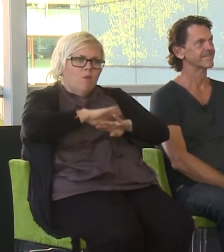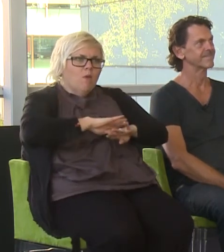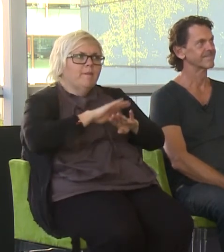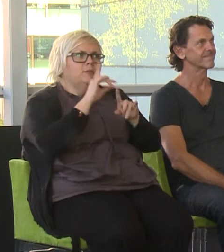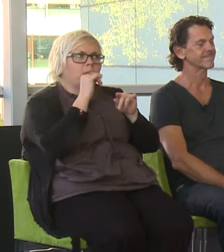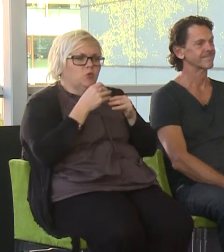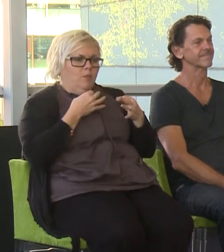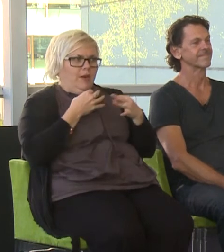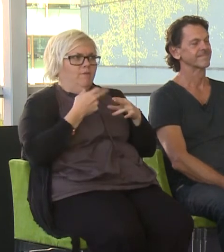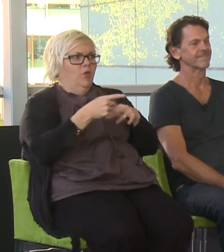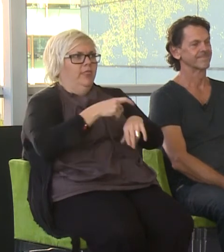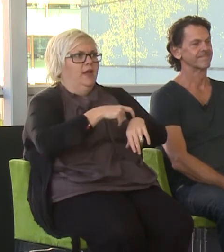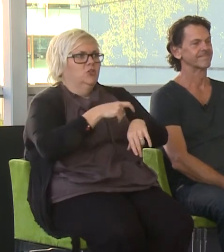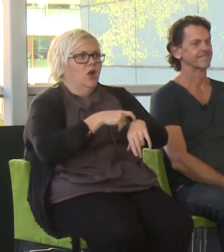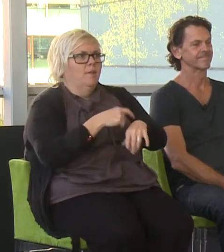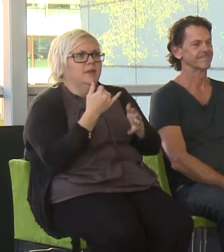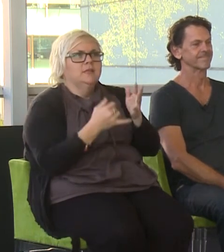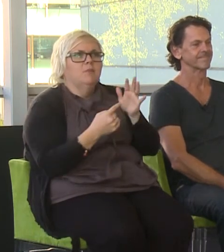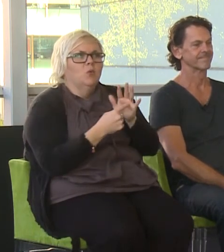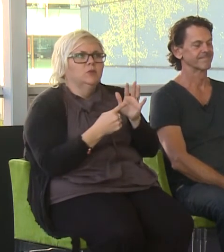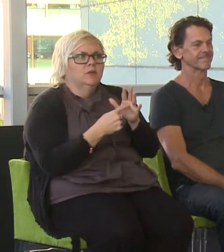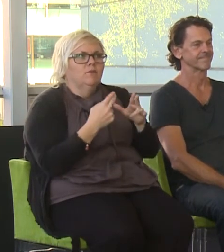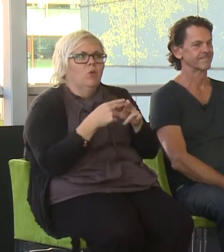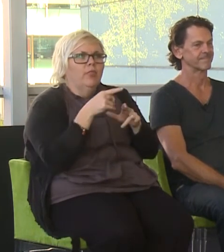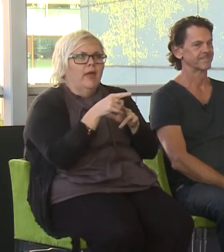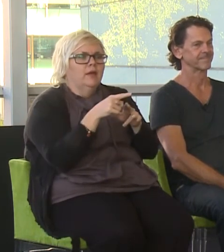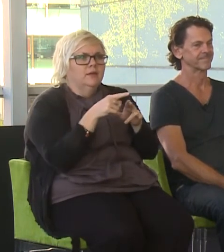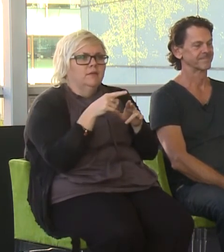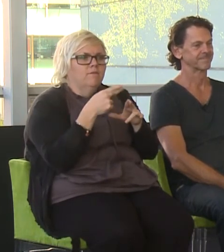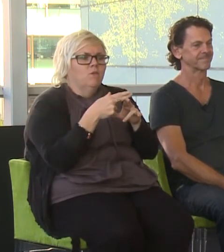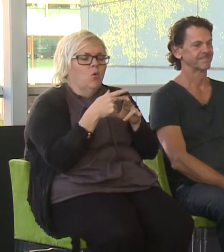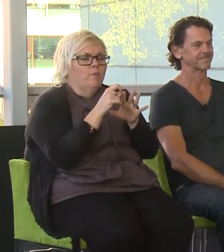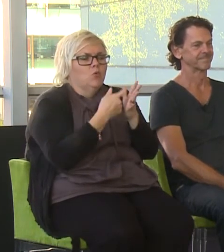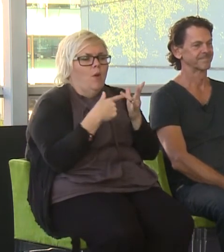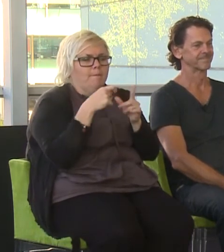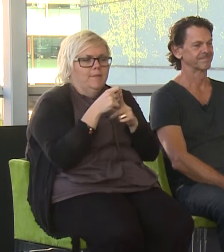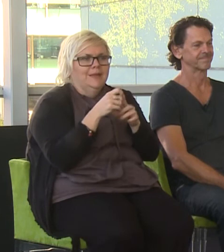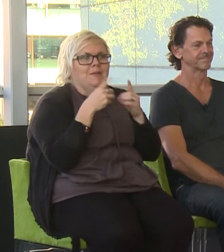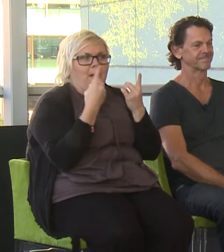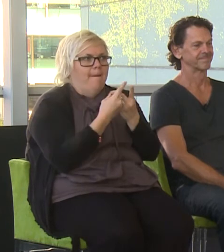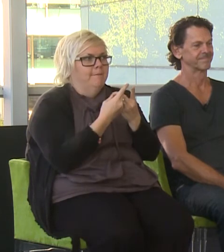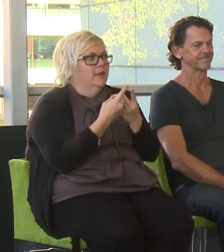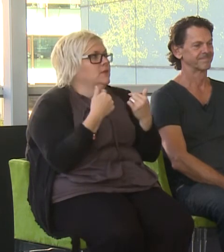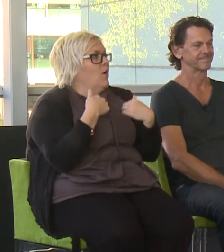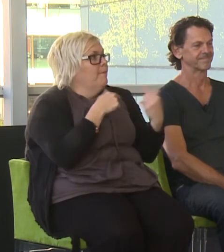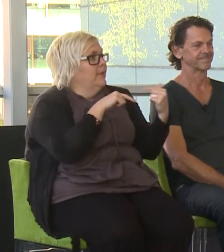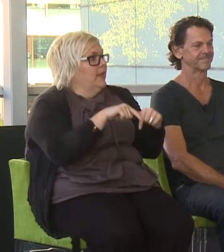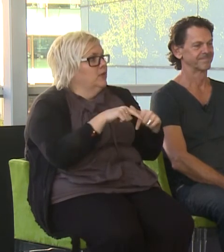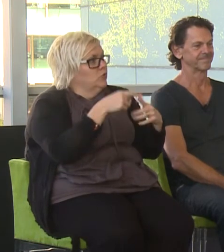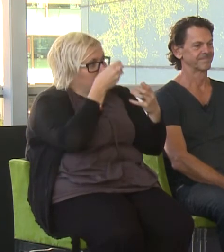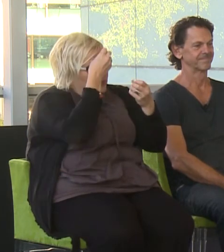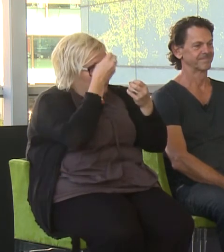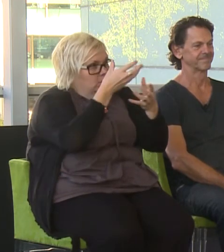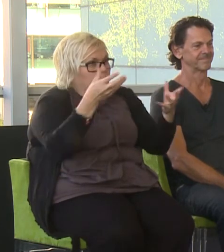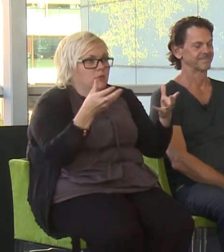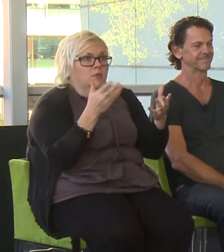key attribute of a good props department. So my brief here today, folks, is to reveal to you the